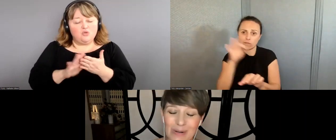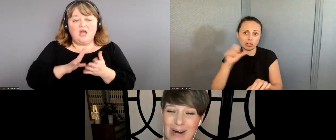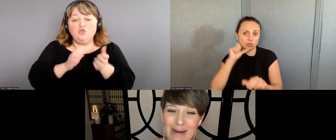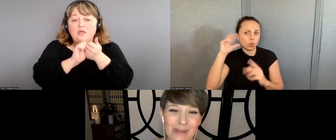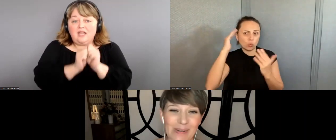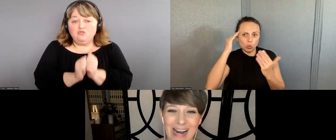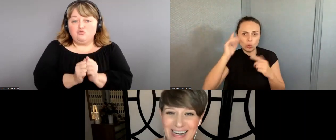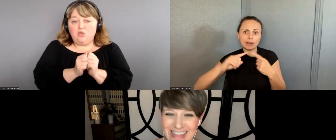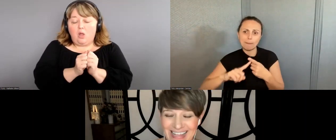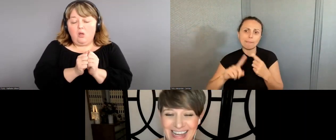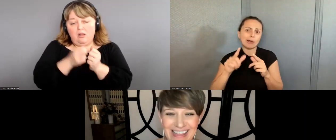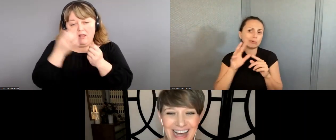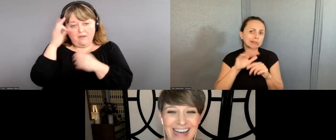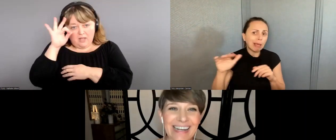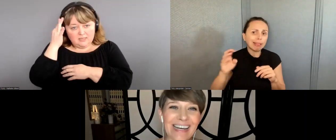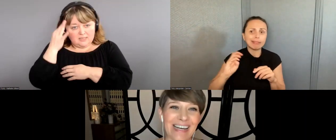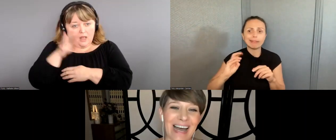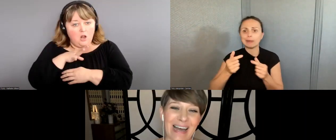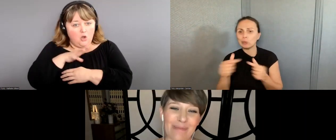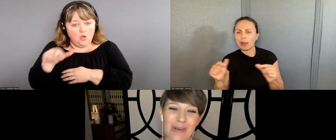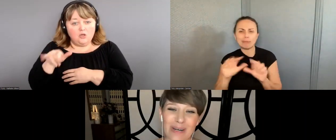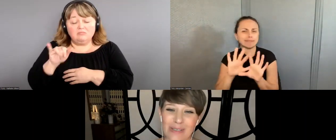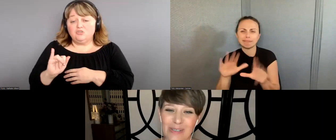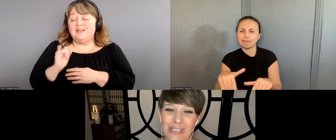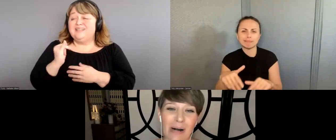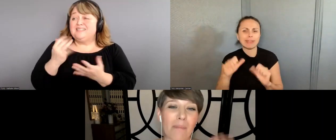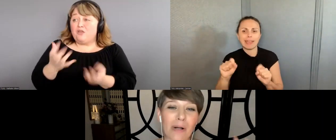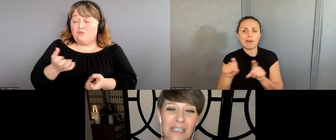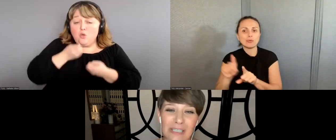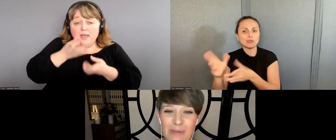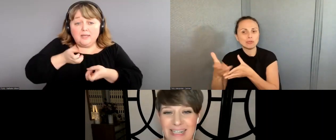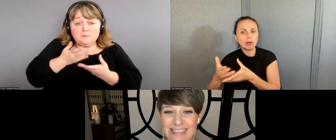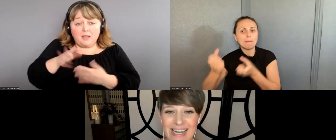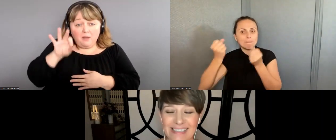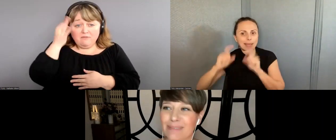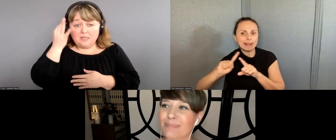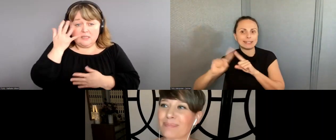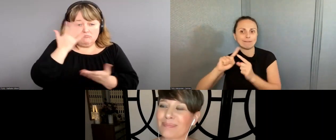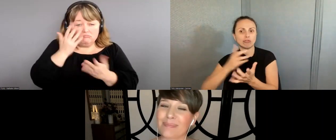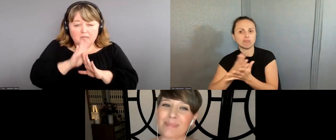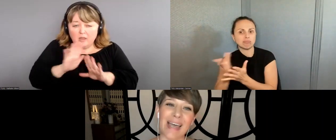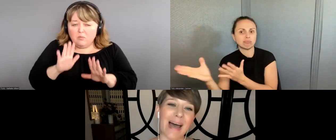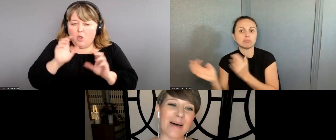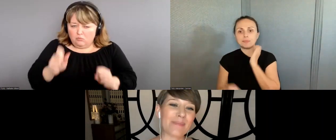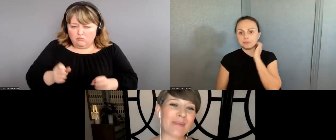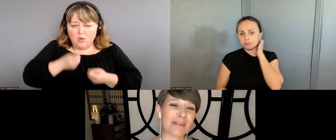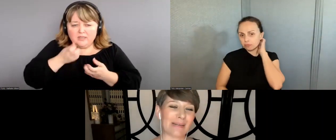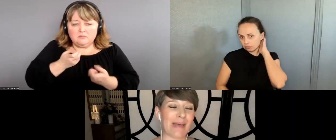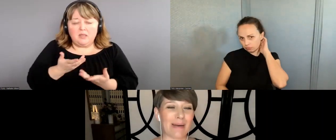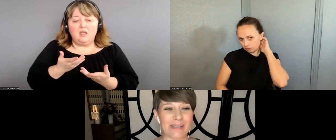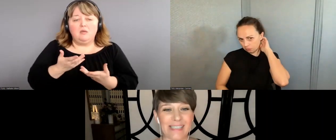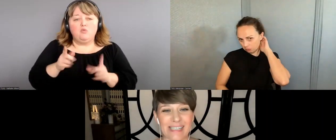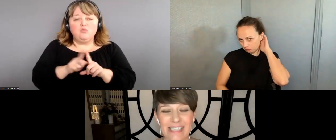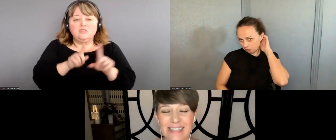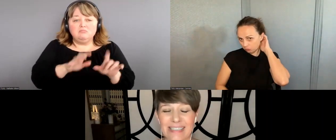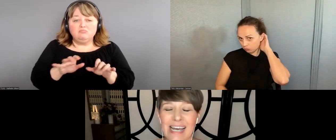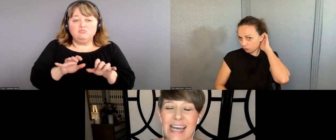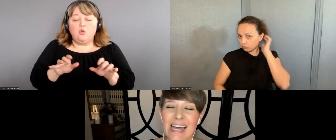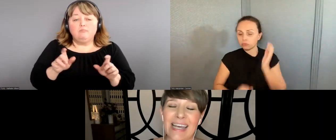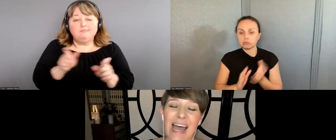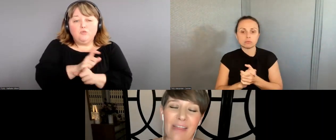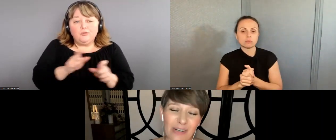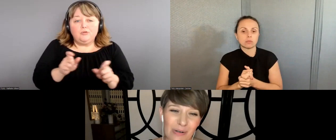spelling or grammar or anything like that. You can also share multiple insights to be able to